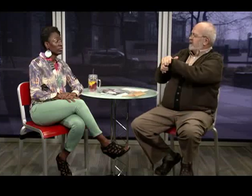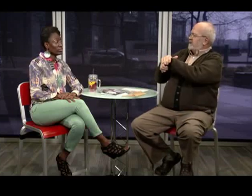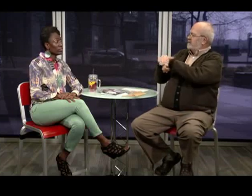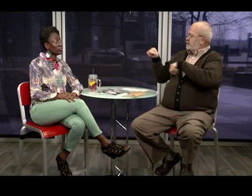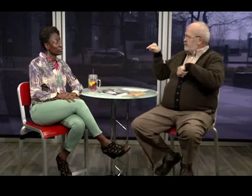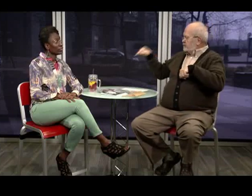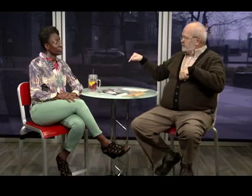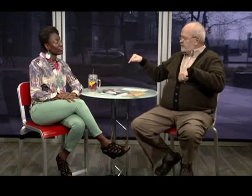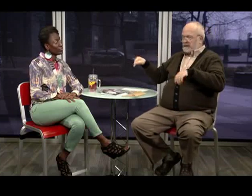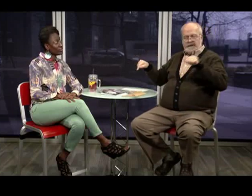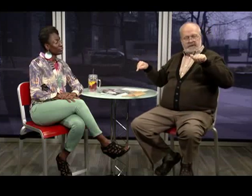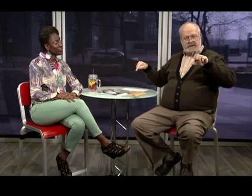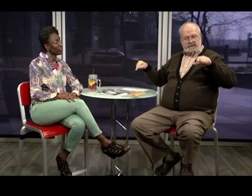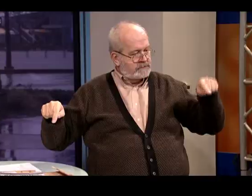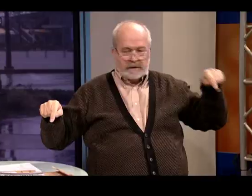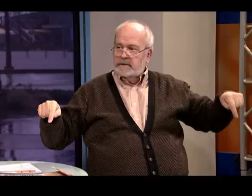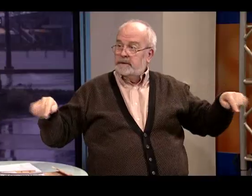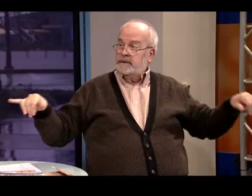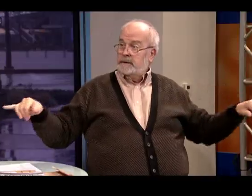its own language, similar to English.